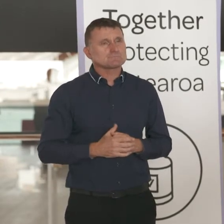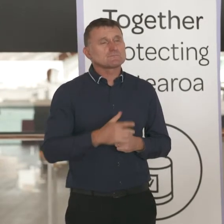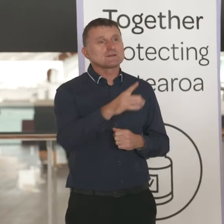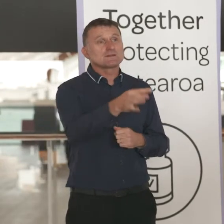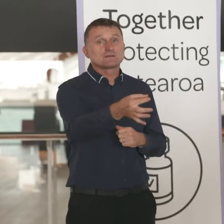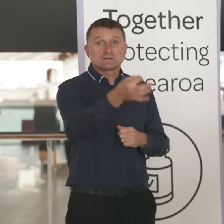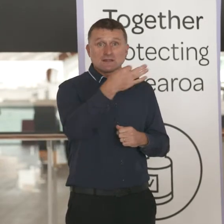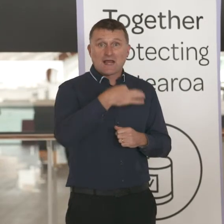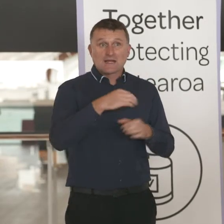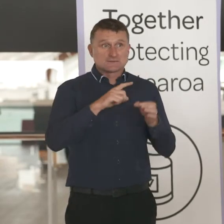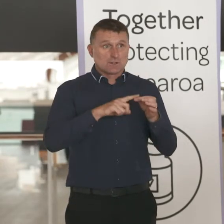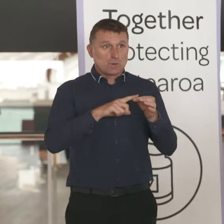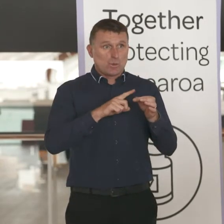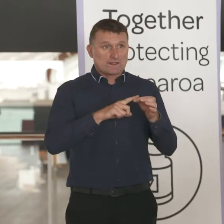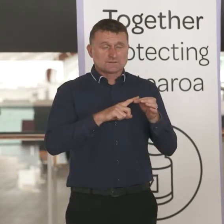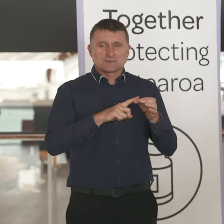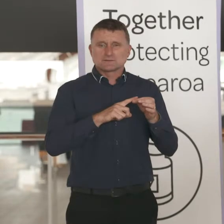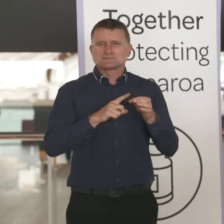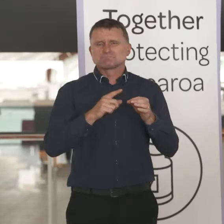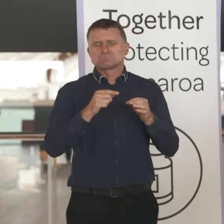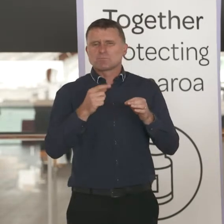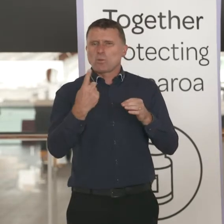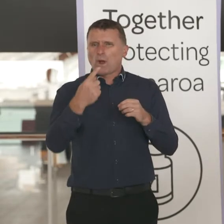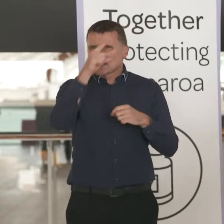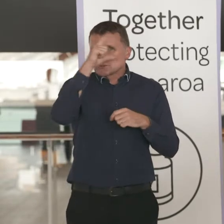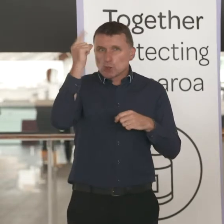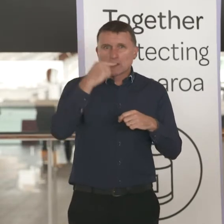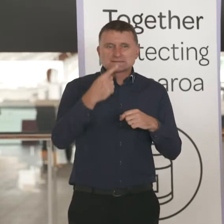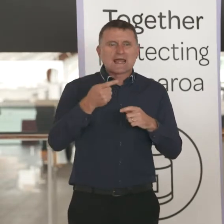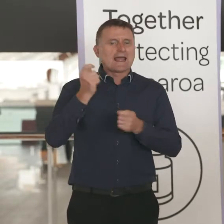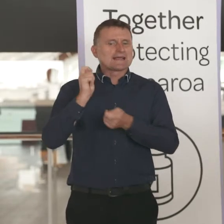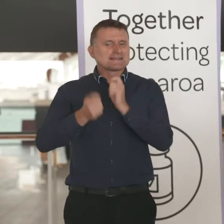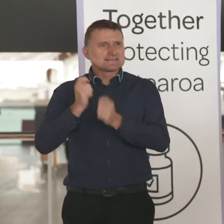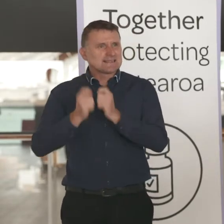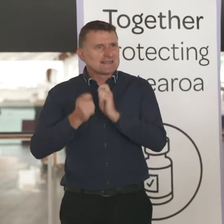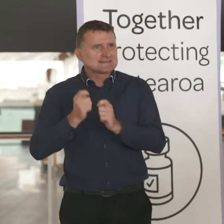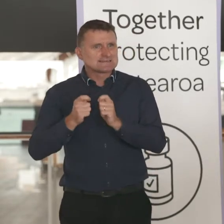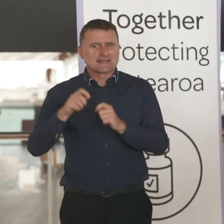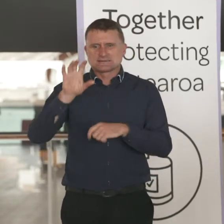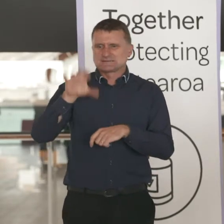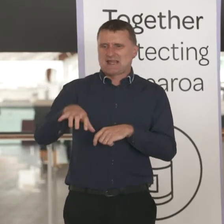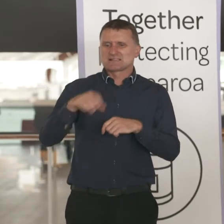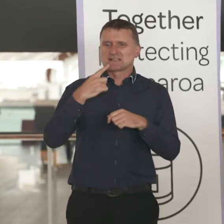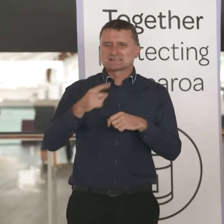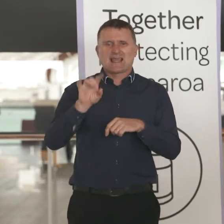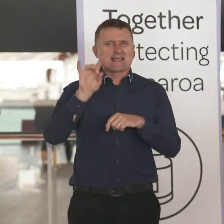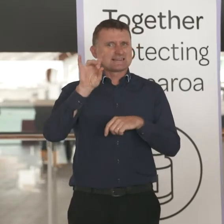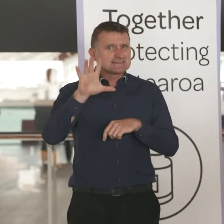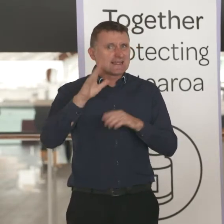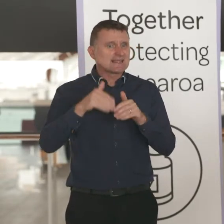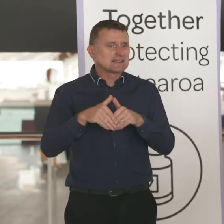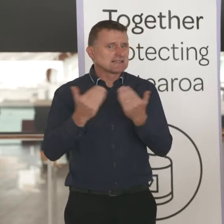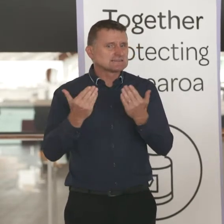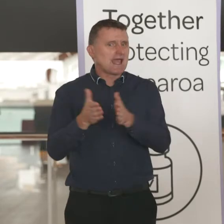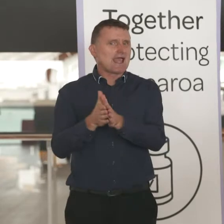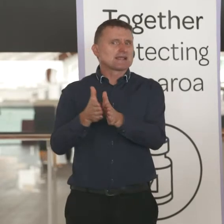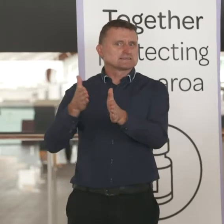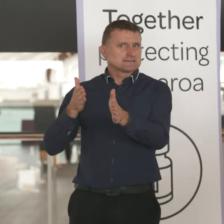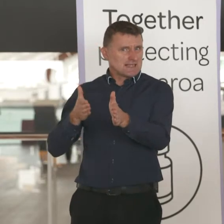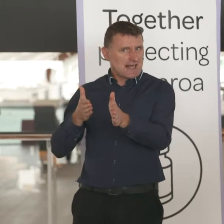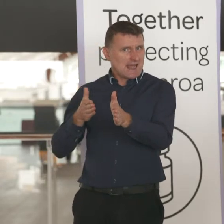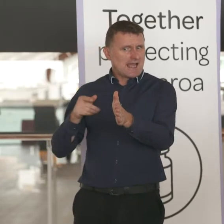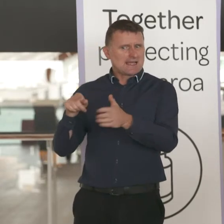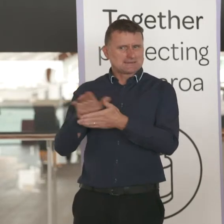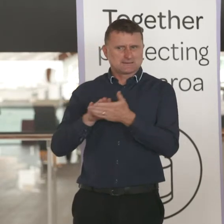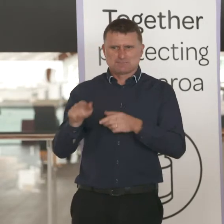that there's a 10-day delay in terms of getting that PCR result back. Does that make the test pointless because the